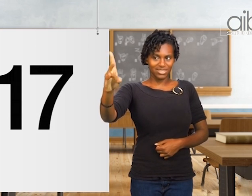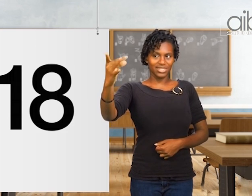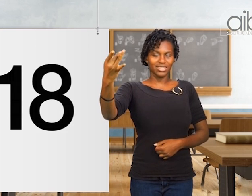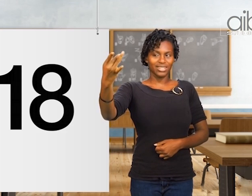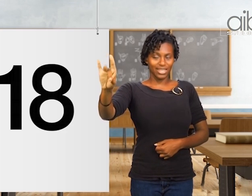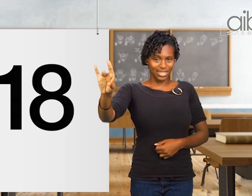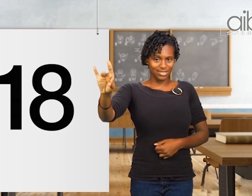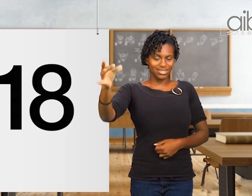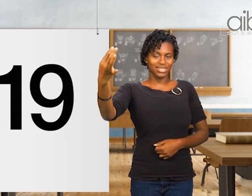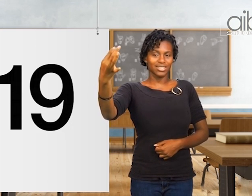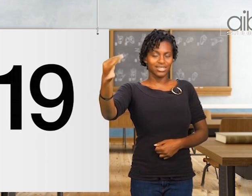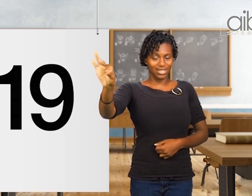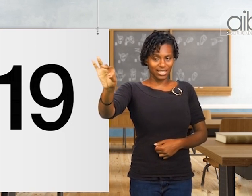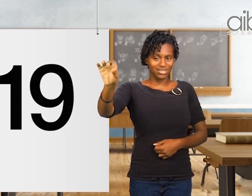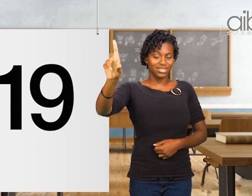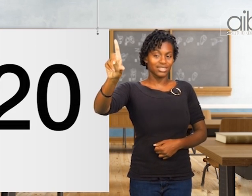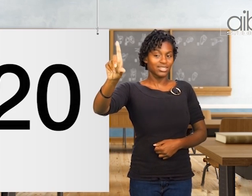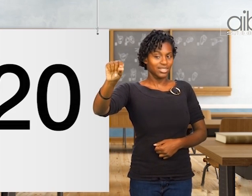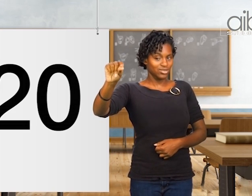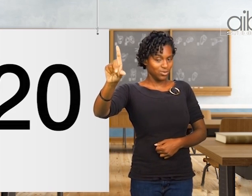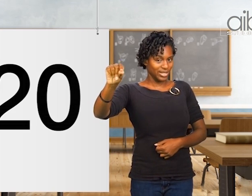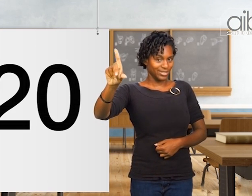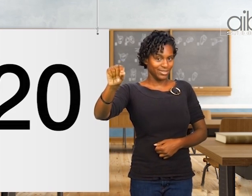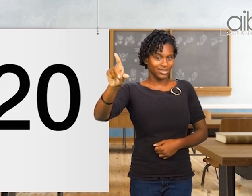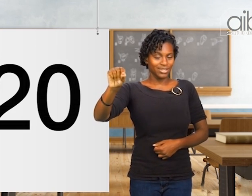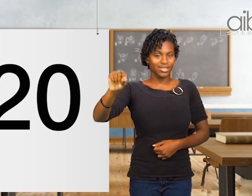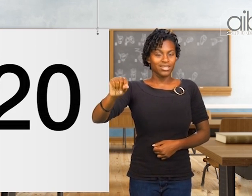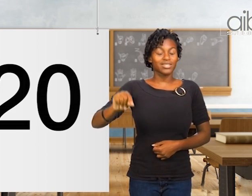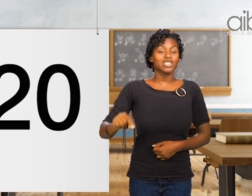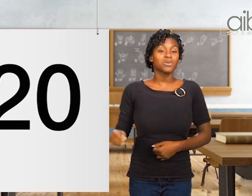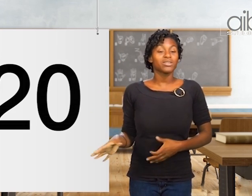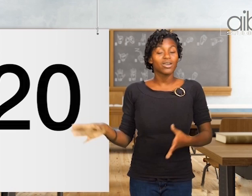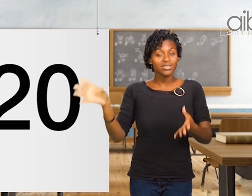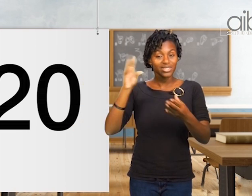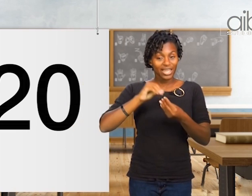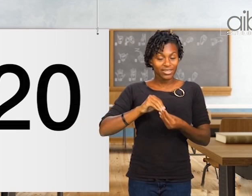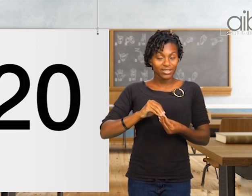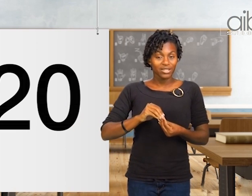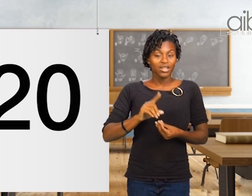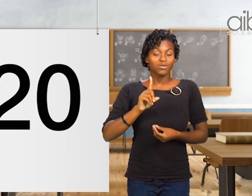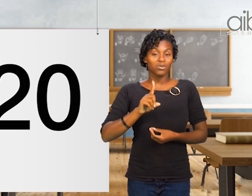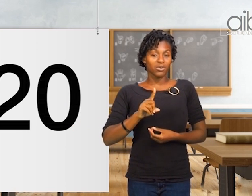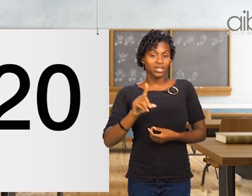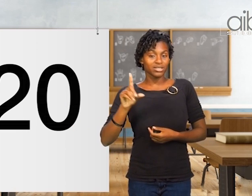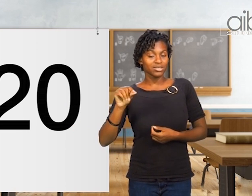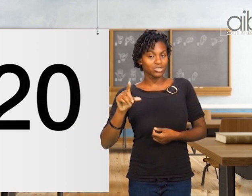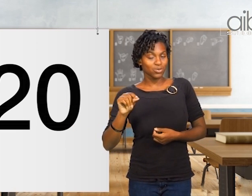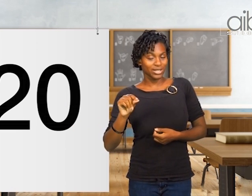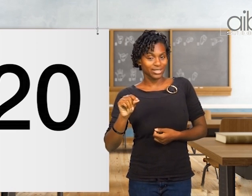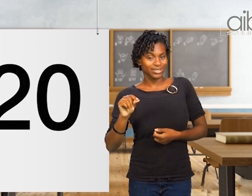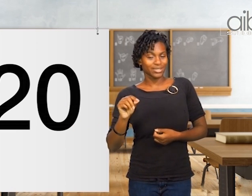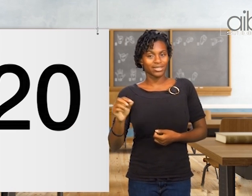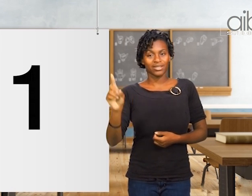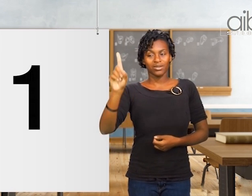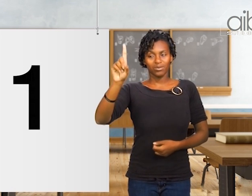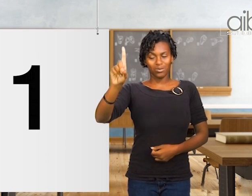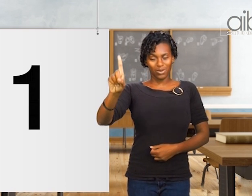17, 18, 19, and 20. So let's put it all together for 1 to 20.